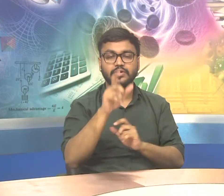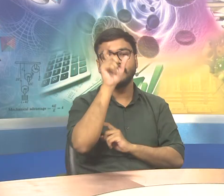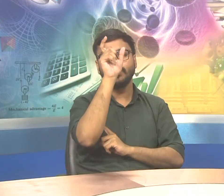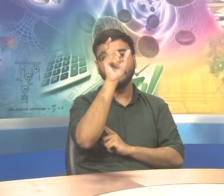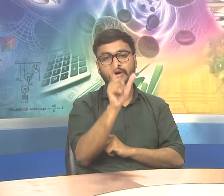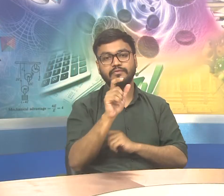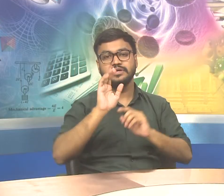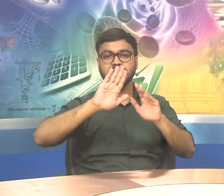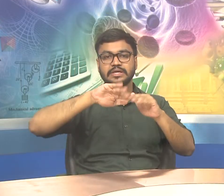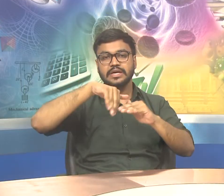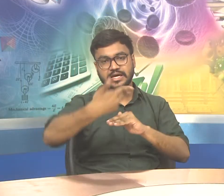clearly.